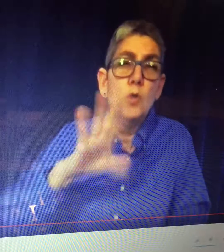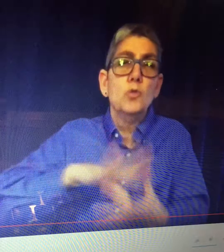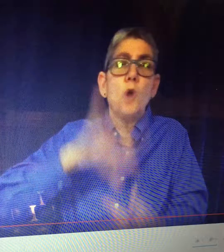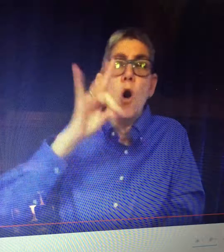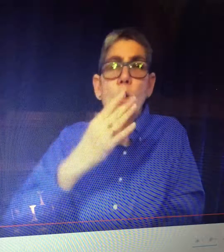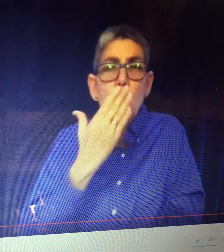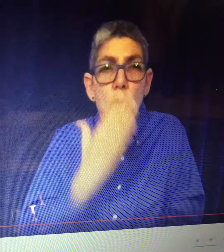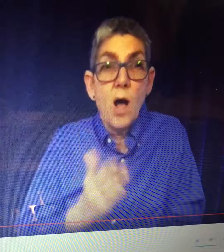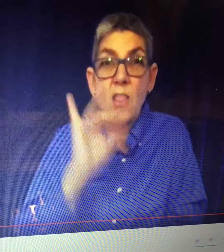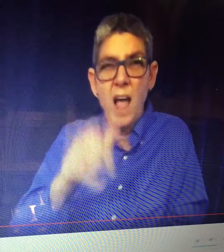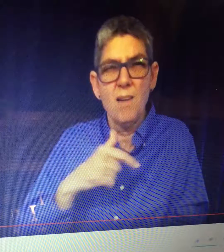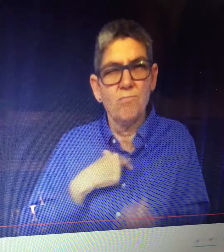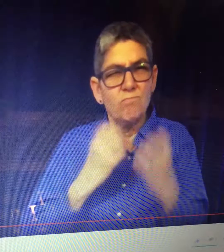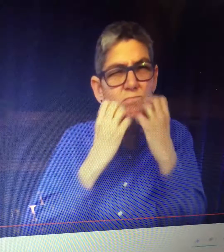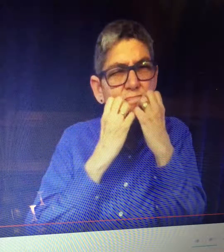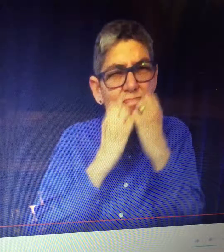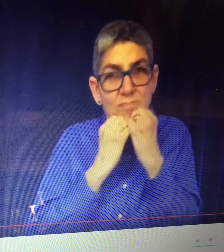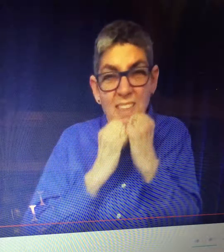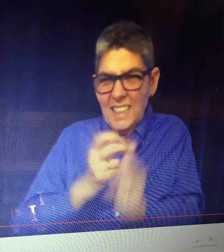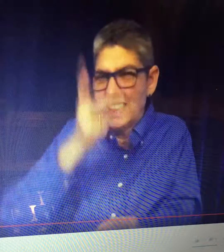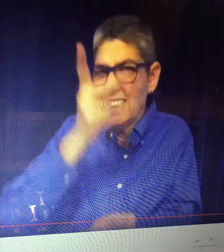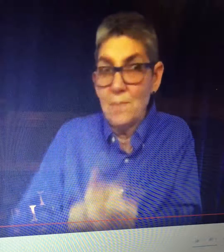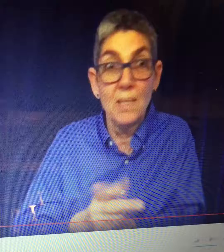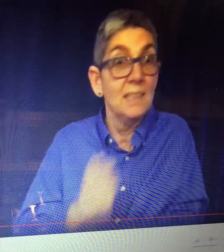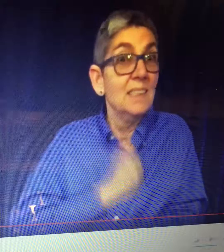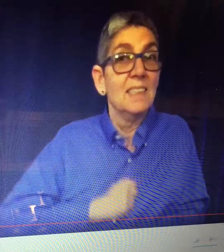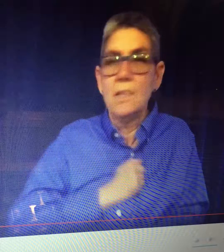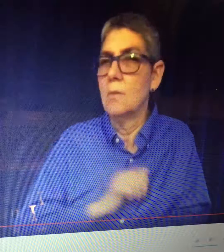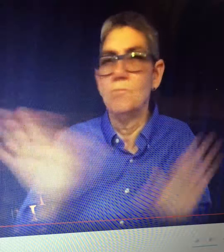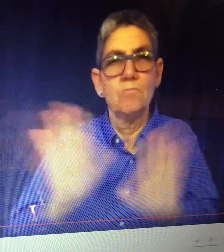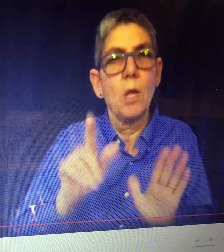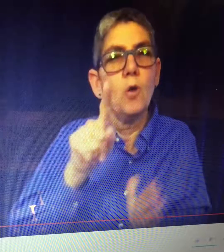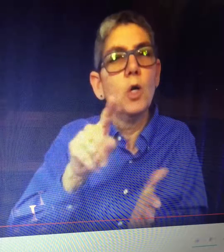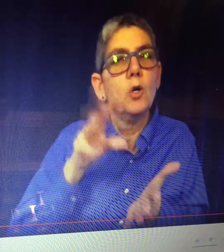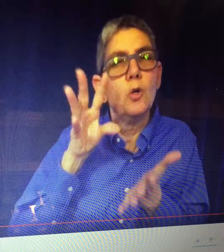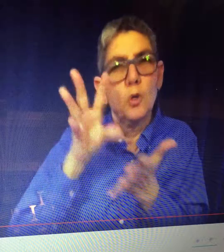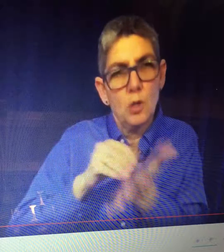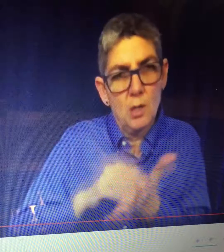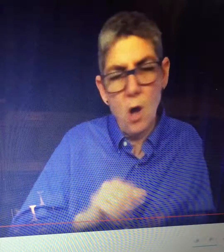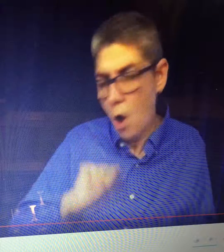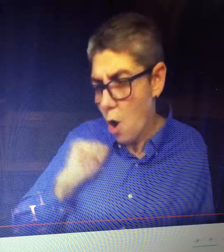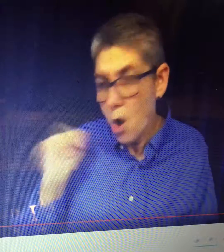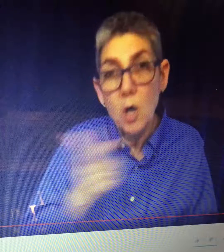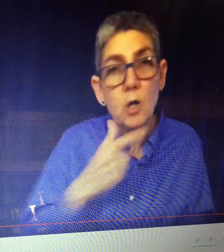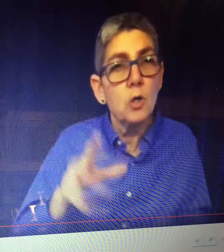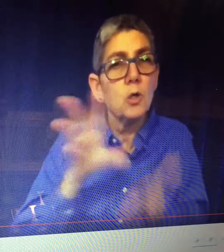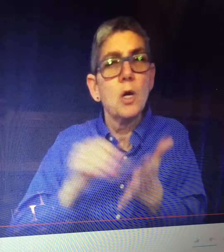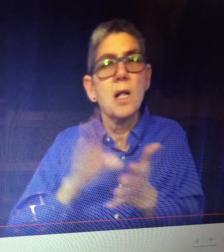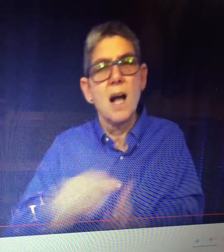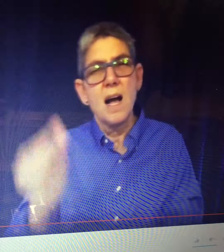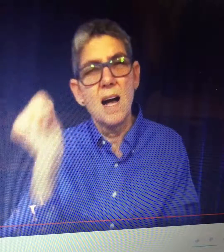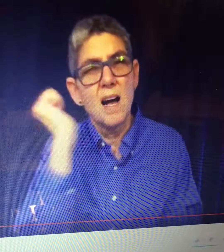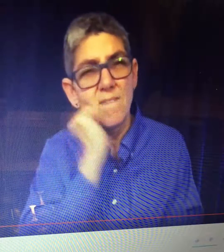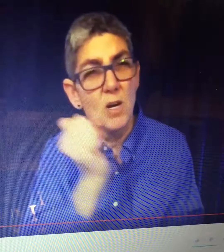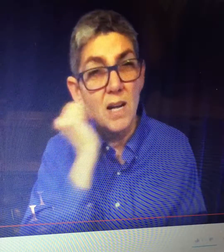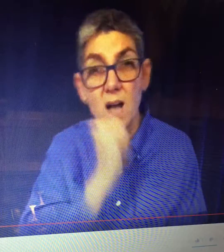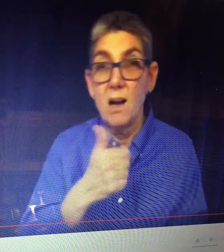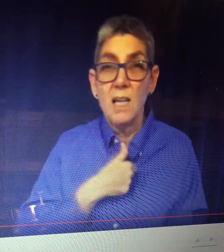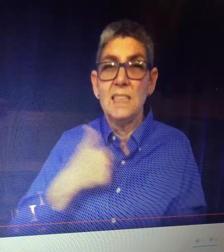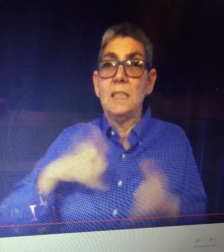it. It's good to know that, to cherish this, and take care. Keep learning